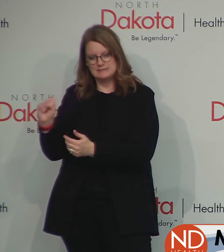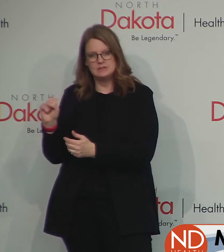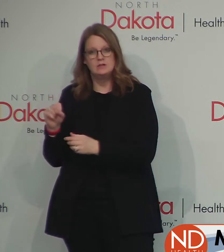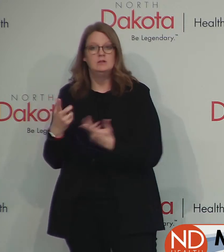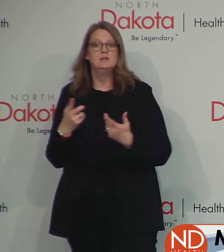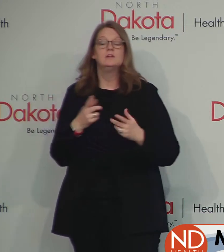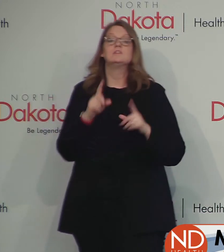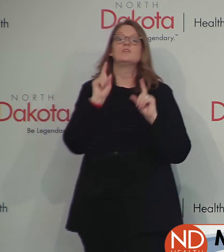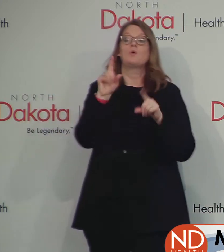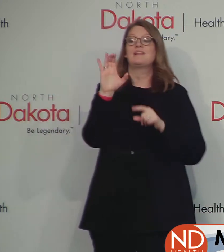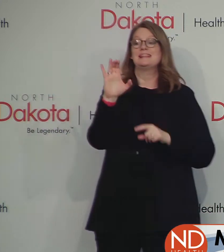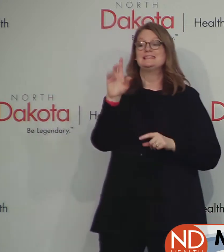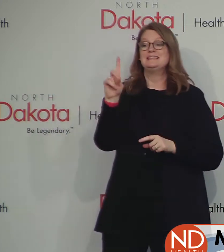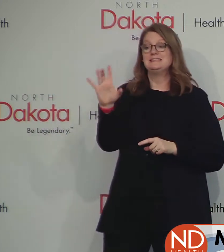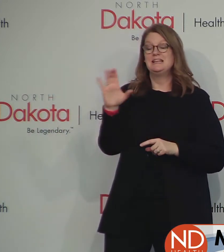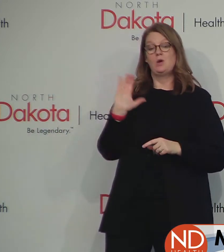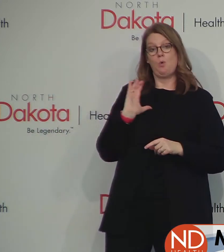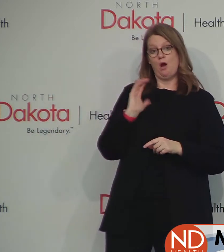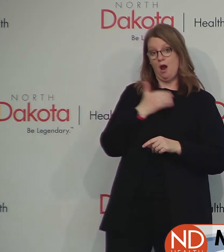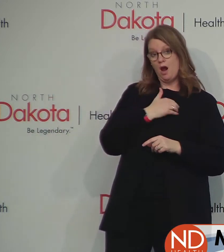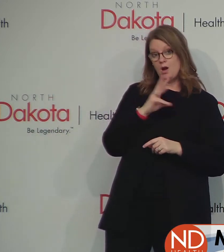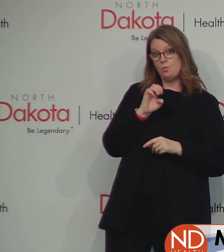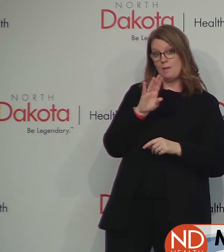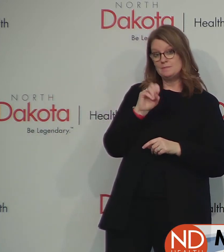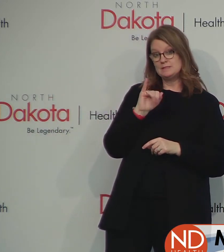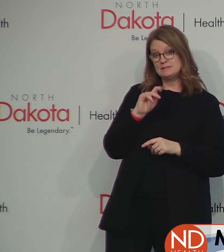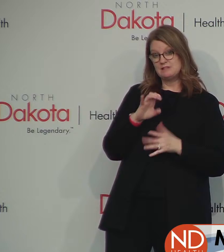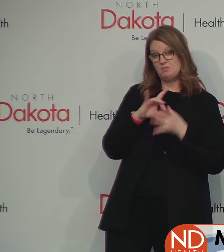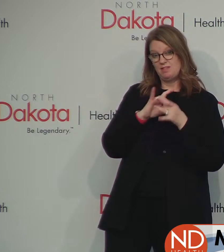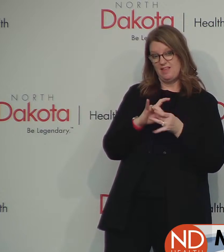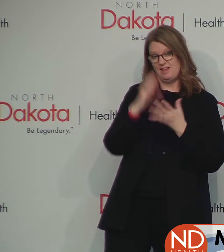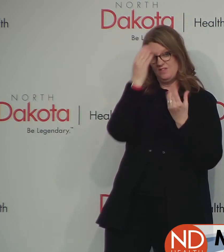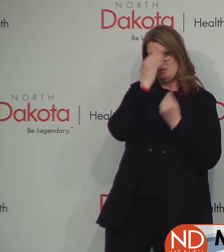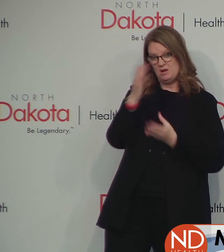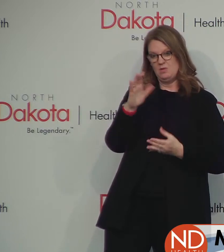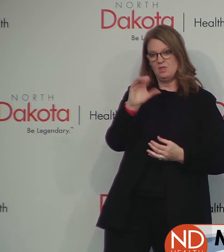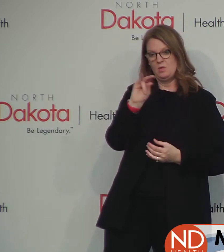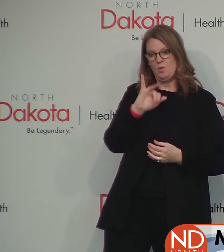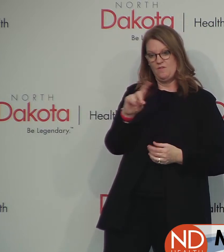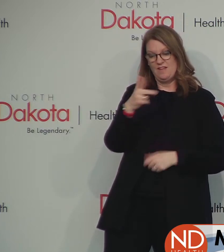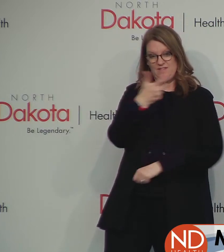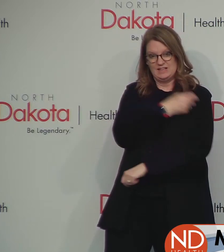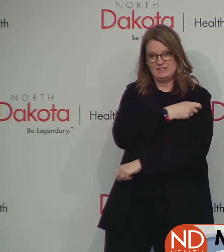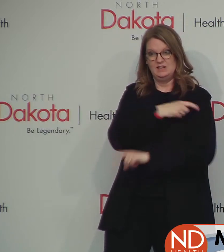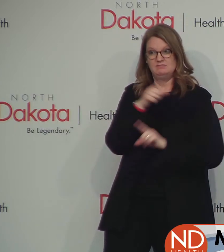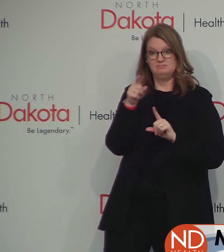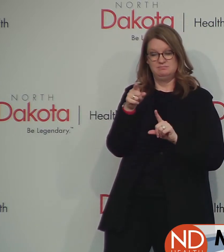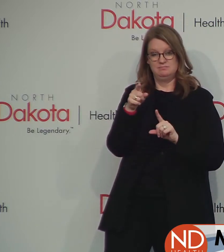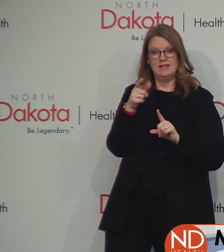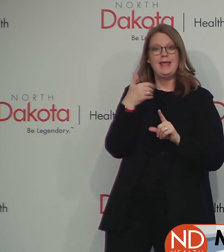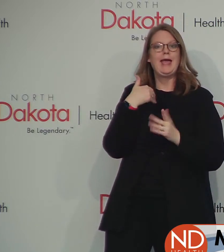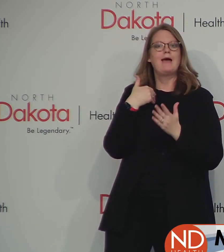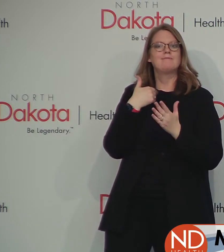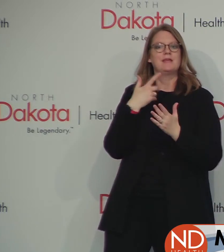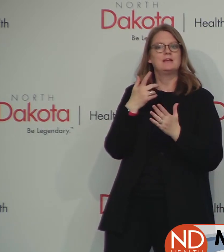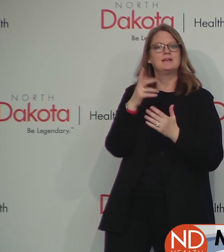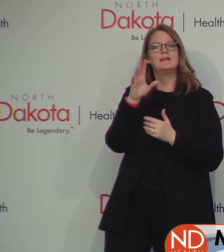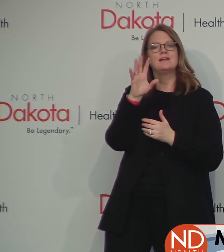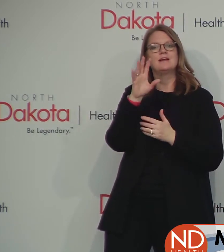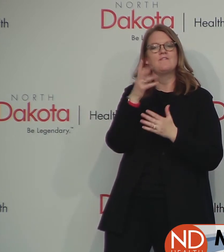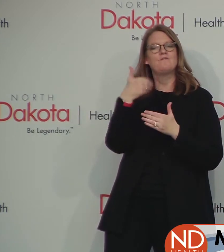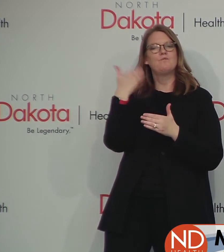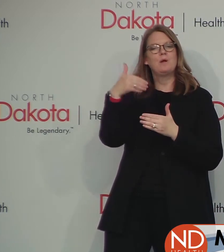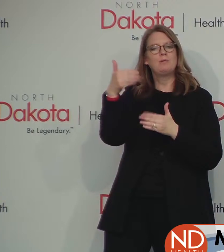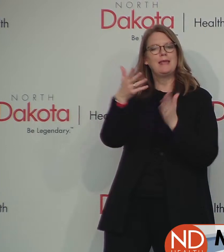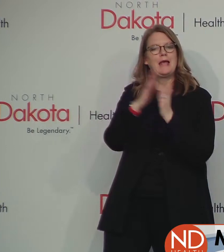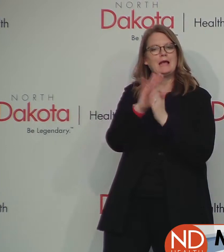or CDC's website for more information about COVID vaccine. We have a really good fact sheet on our website about the vaccine,